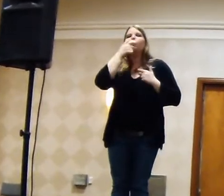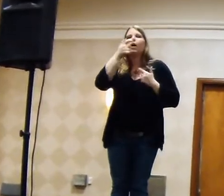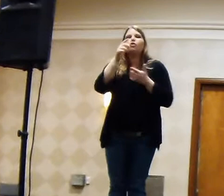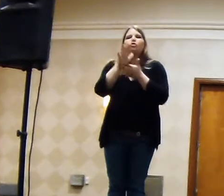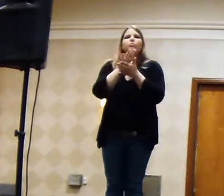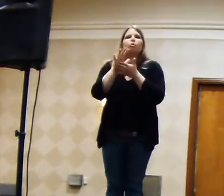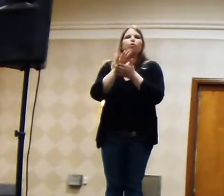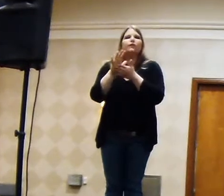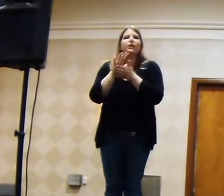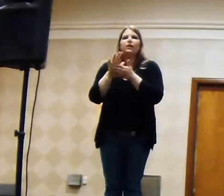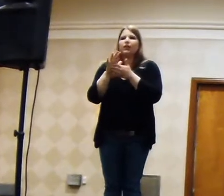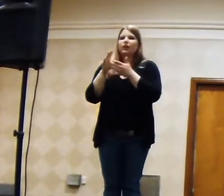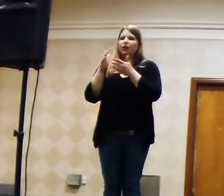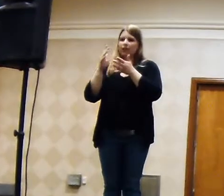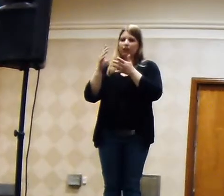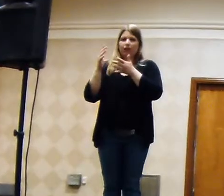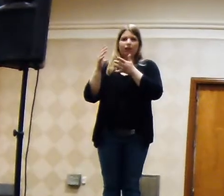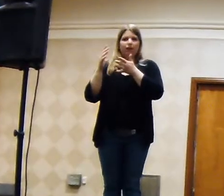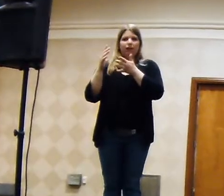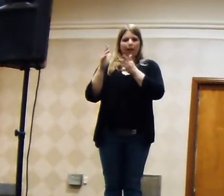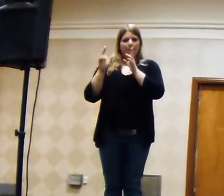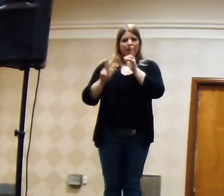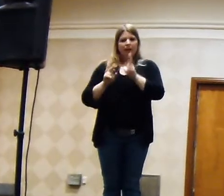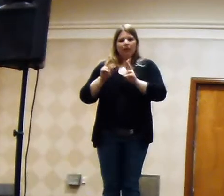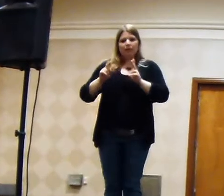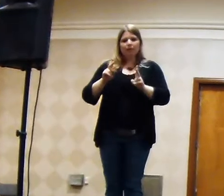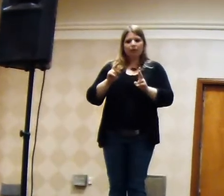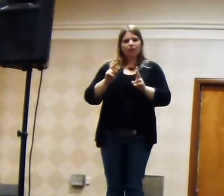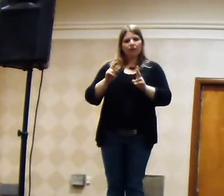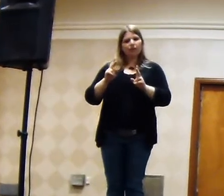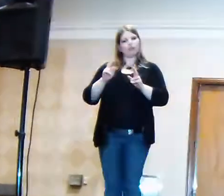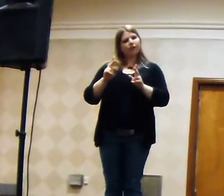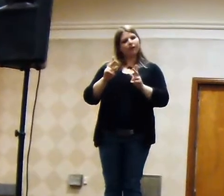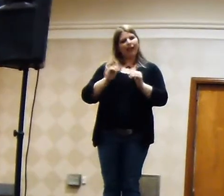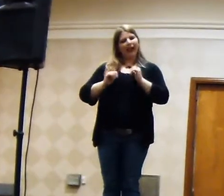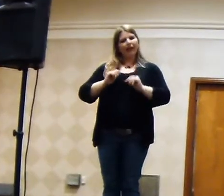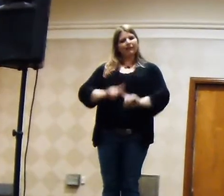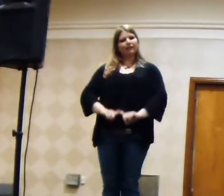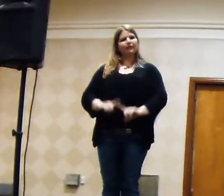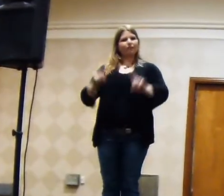that everyone has this kind of like larger-than-life acting style.